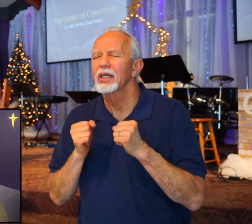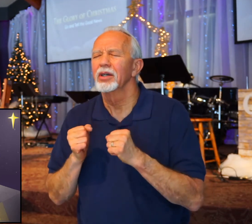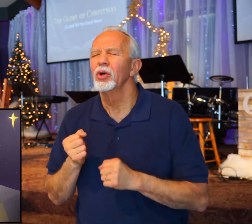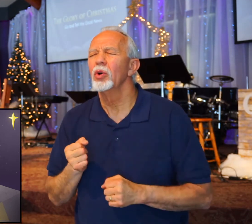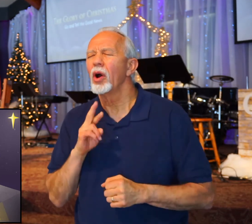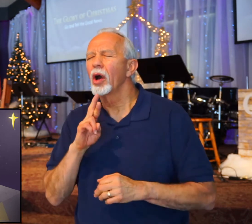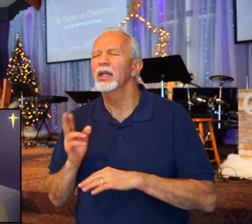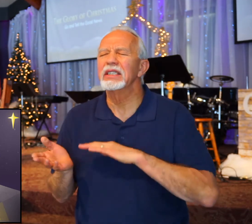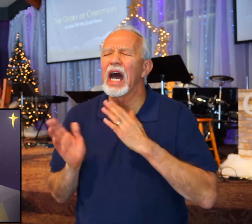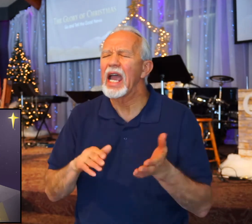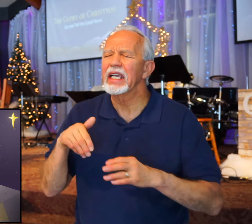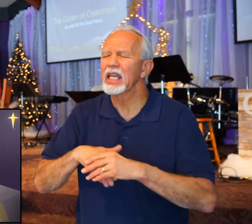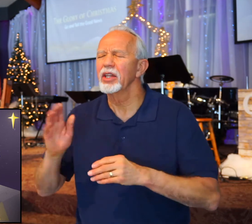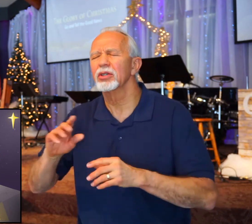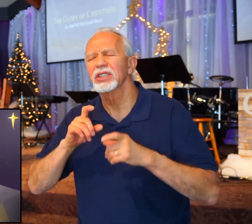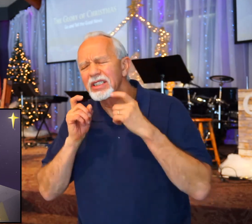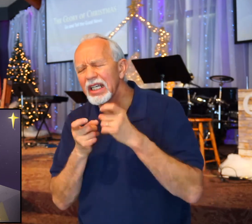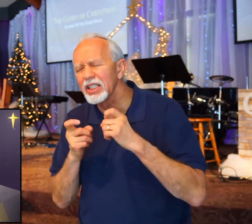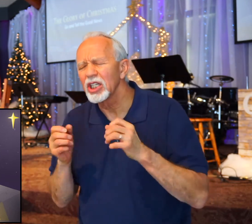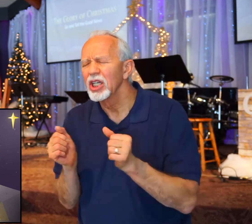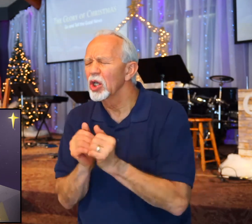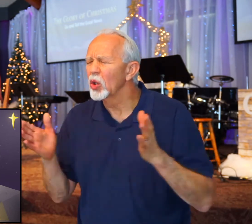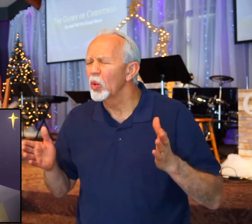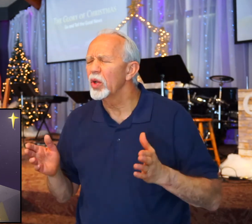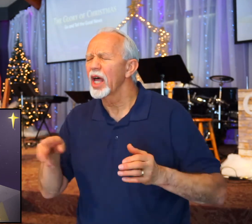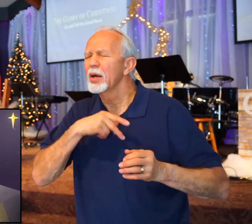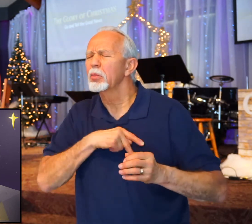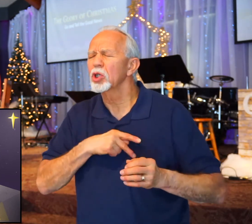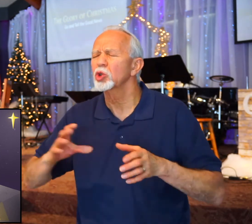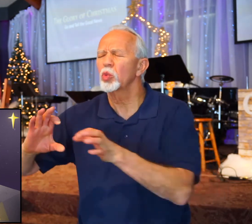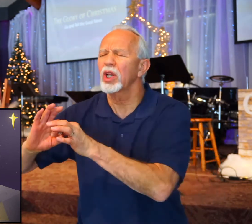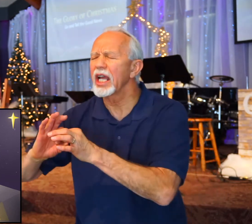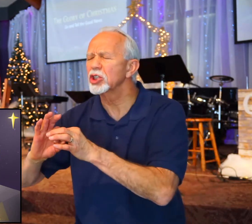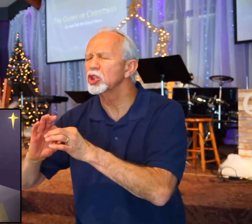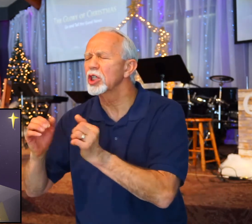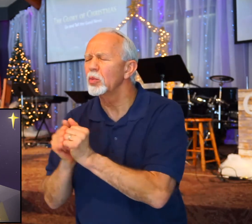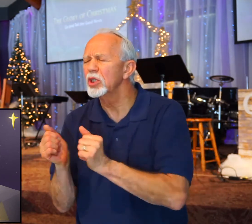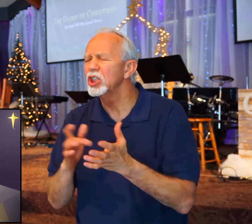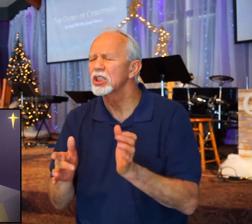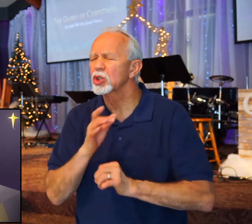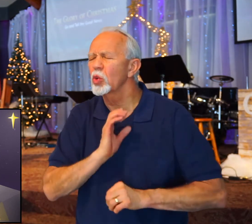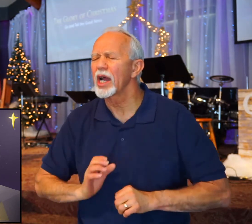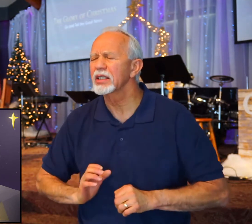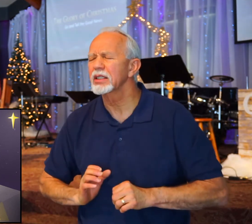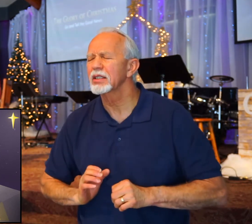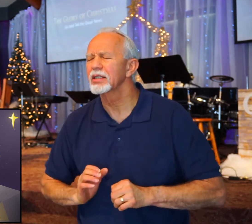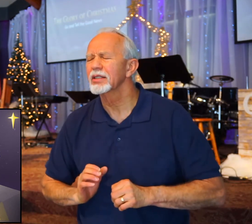are dying in their sins without a personal relationship with Jesus Christ while we sit in comfort.